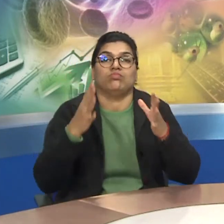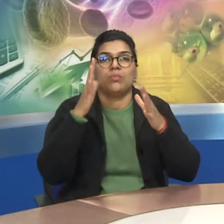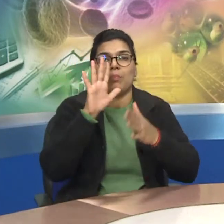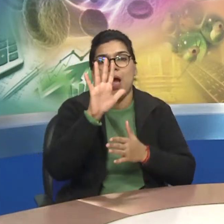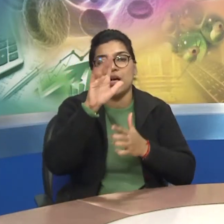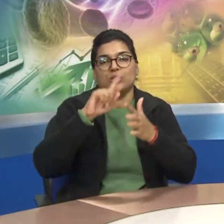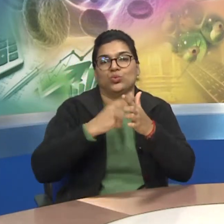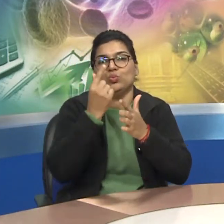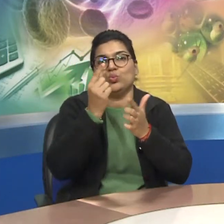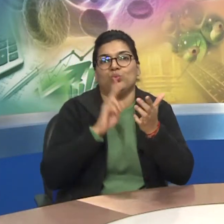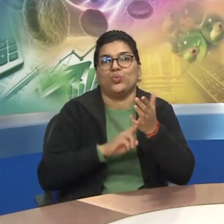and action.